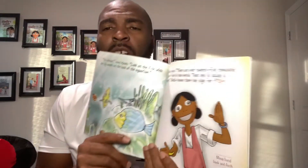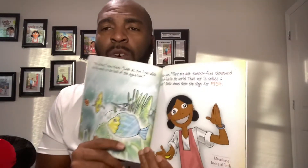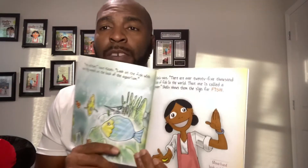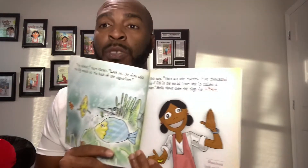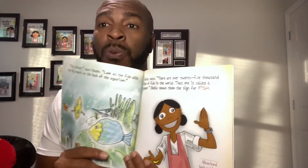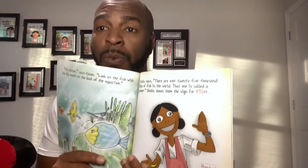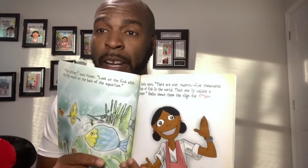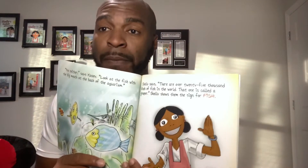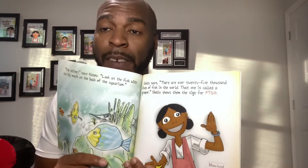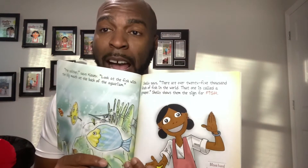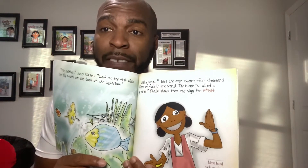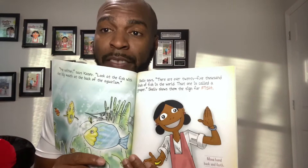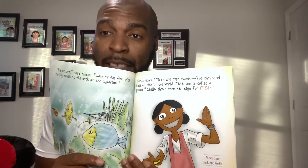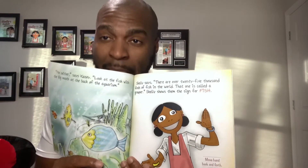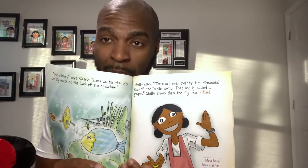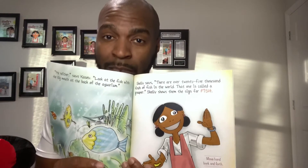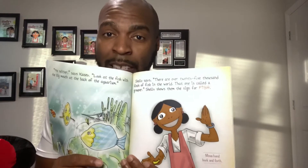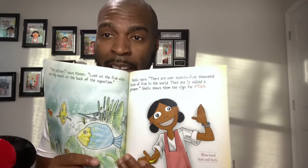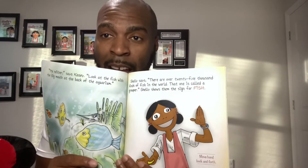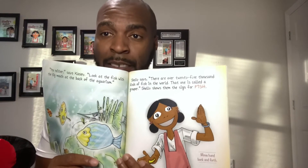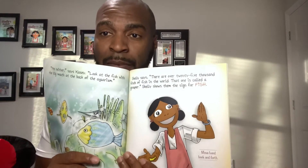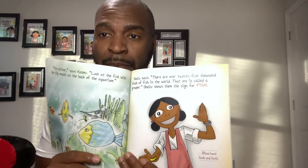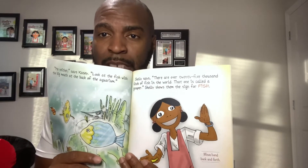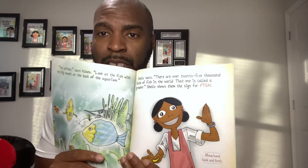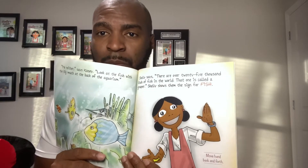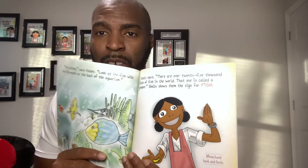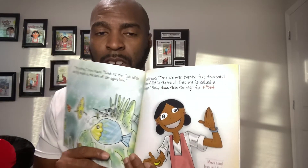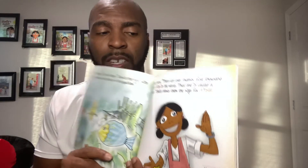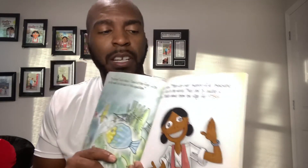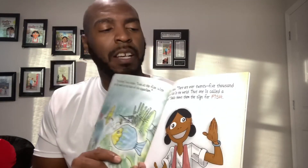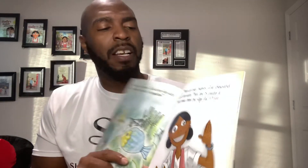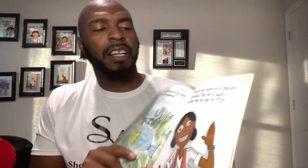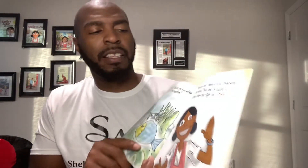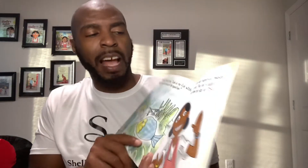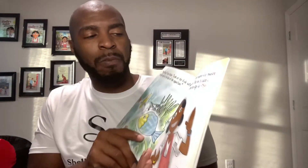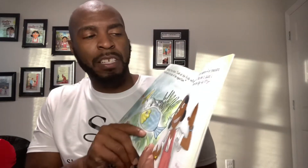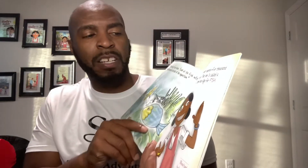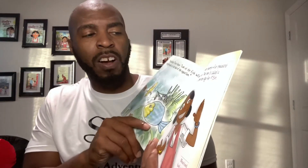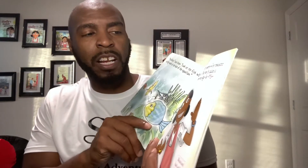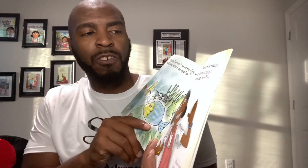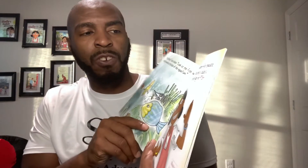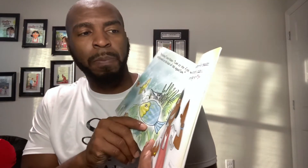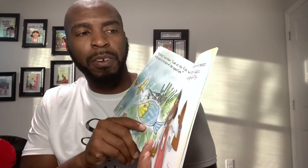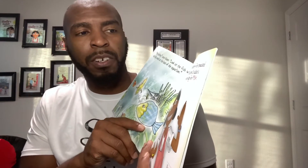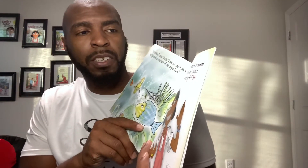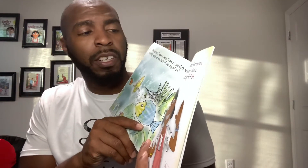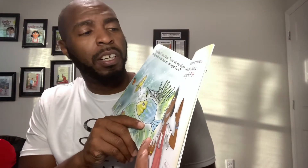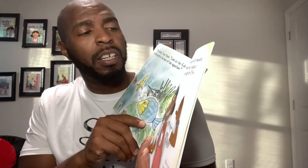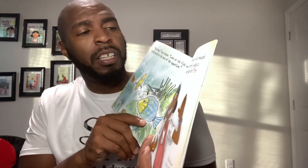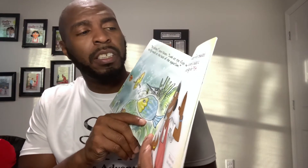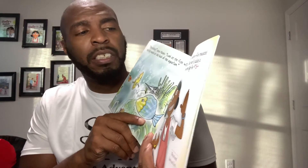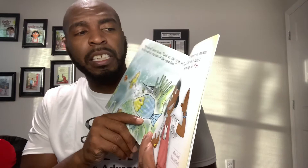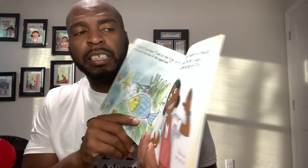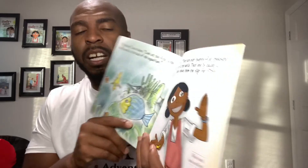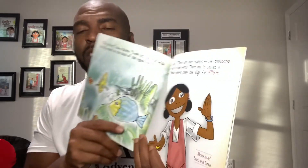over 25,000 kinds of fish in the world. That one is called a grouper. She shows them